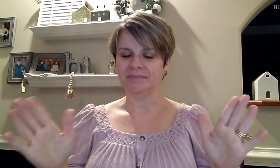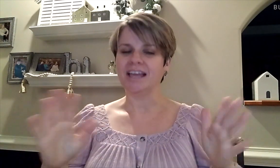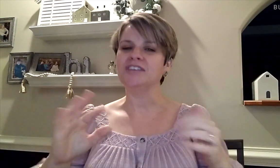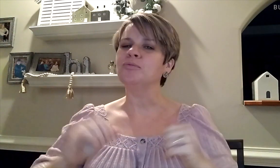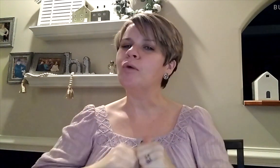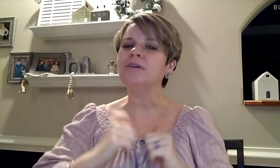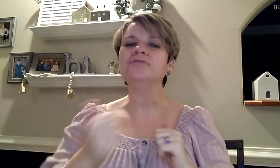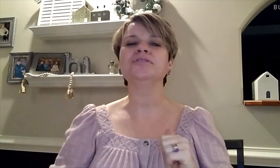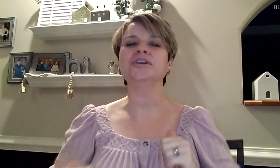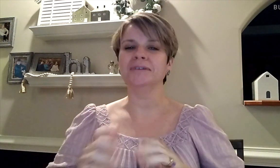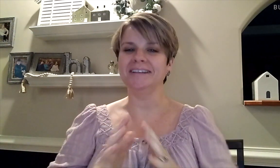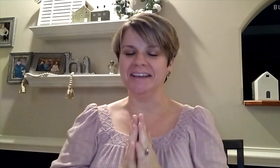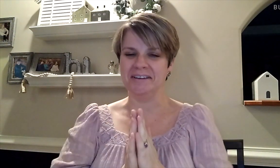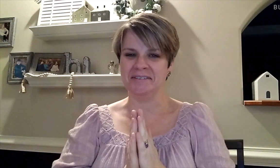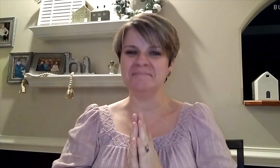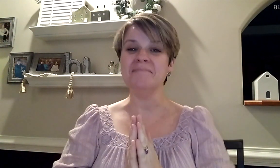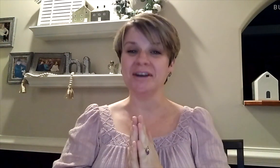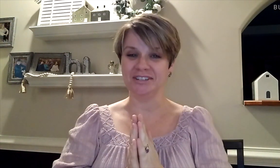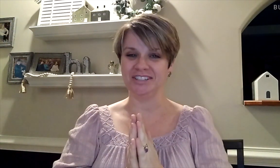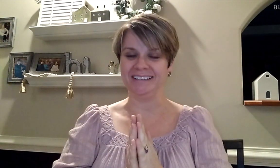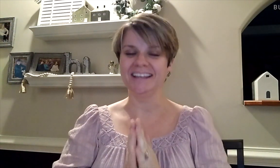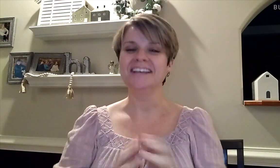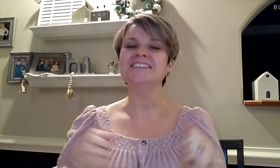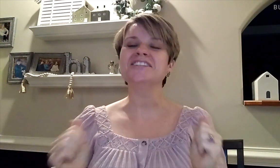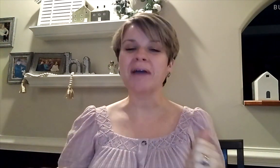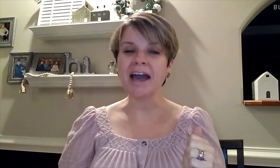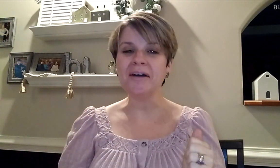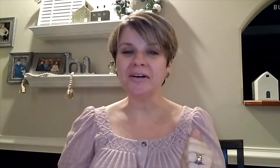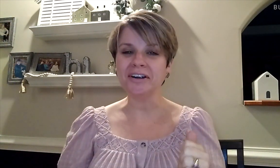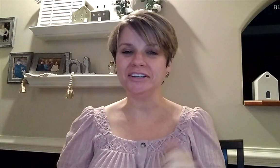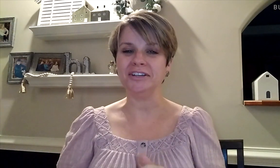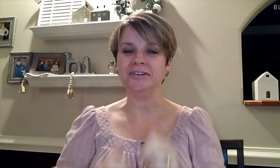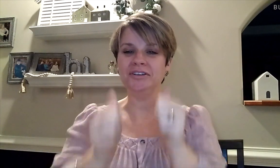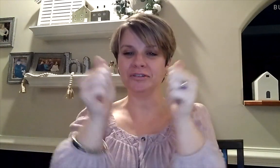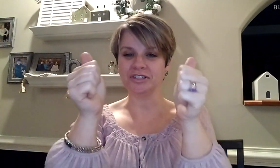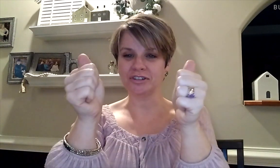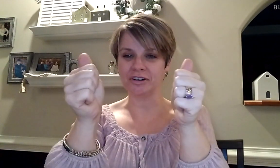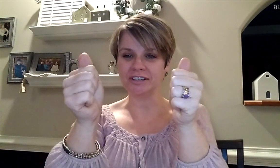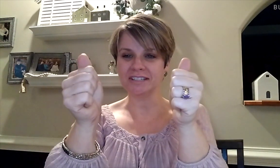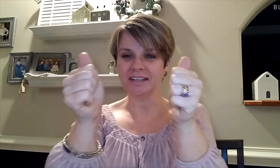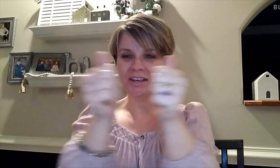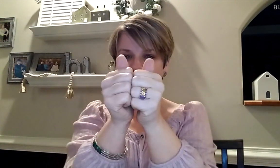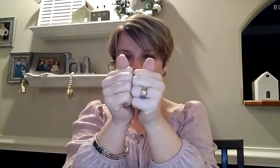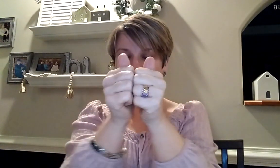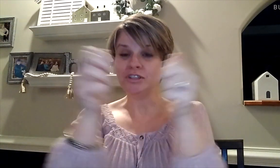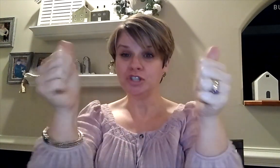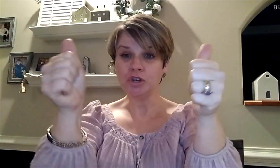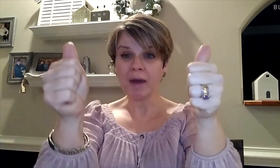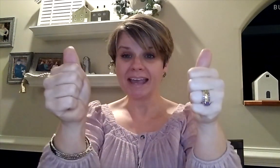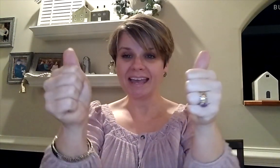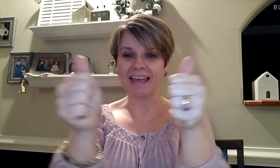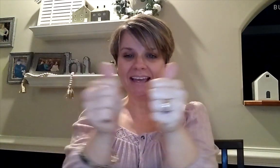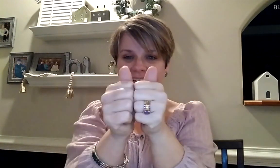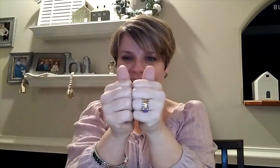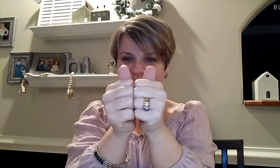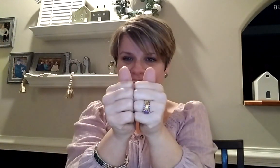It's one fluid motion. So how are you? You're going to start with two A hands